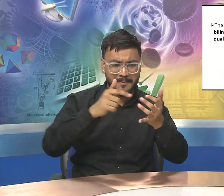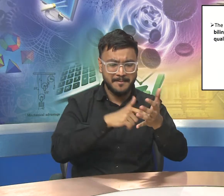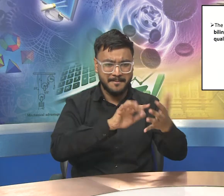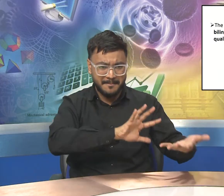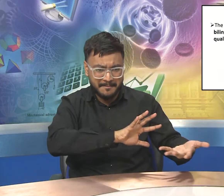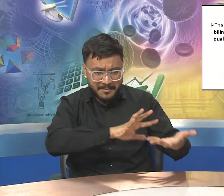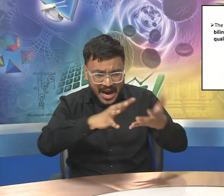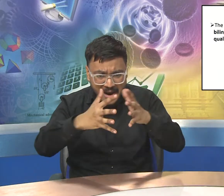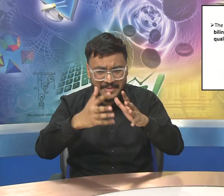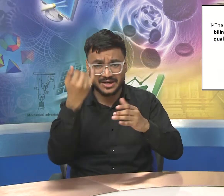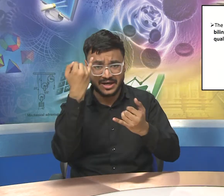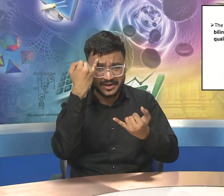materials.